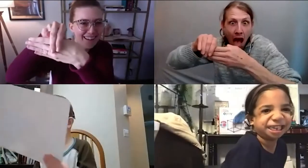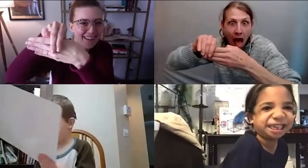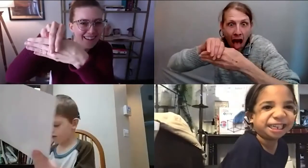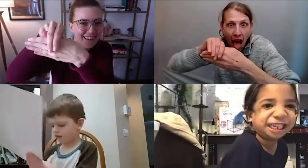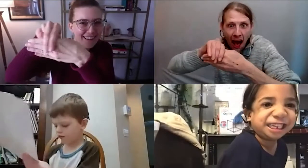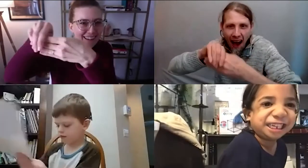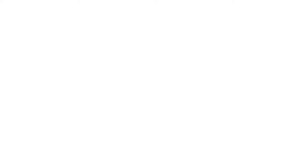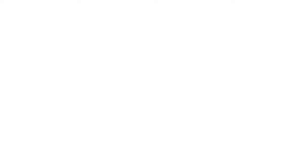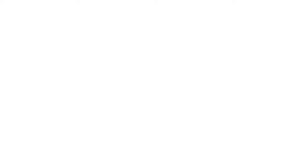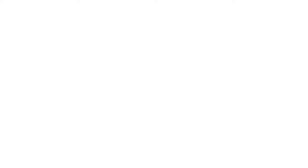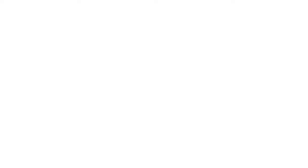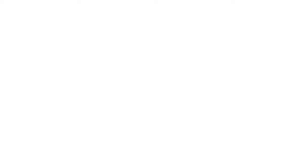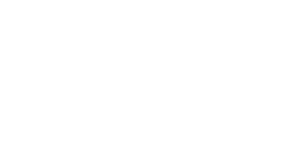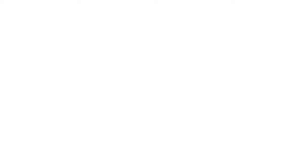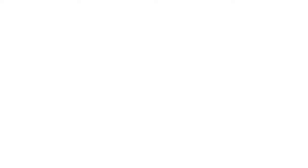thumb.